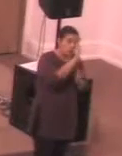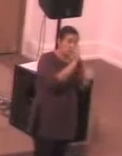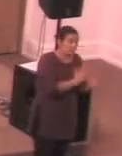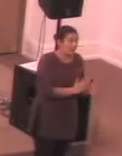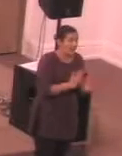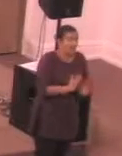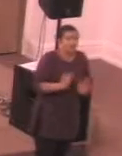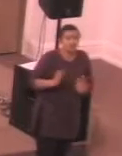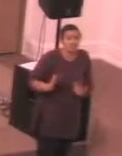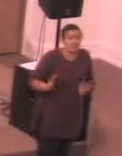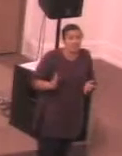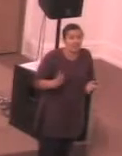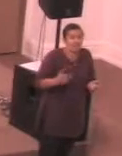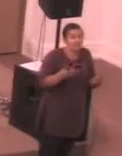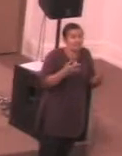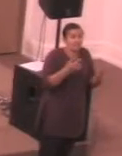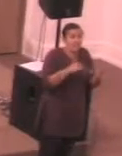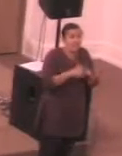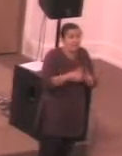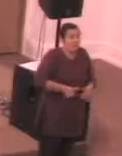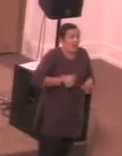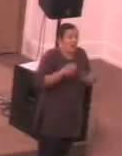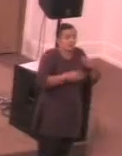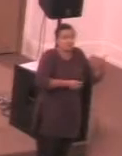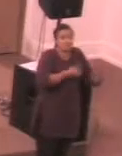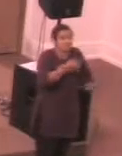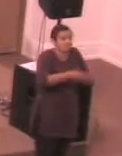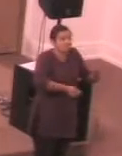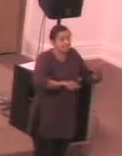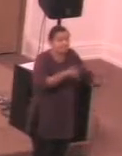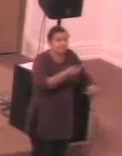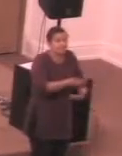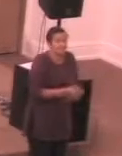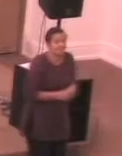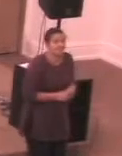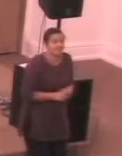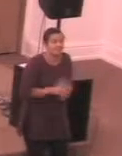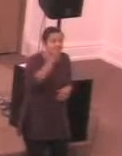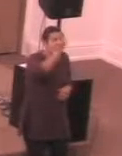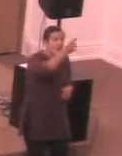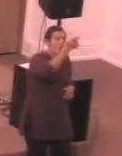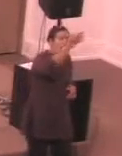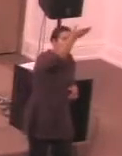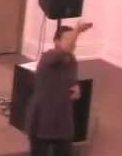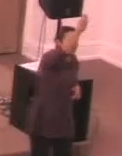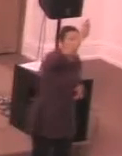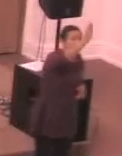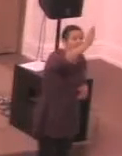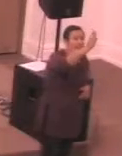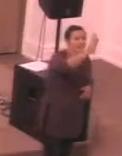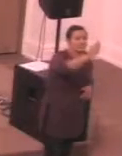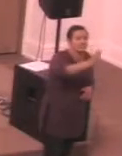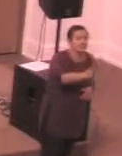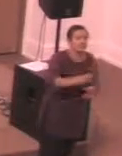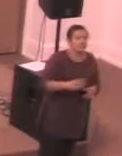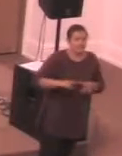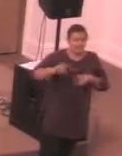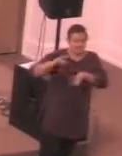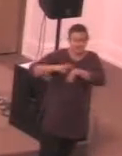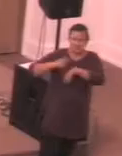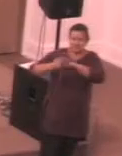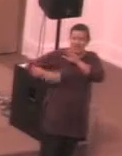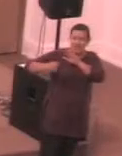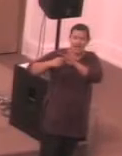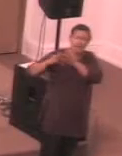That's just the way it is. You are God alone from before